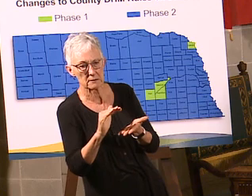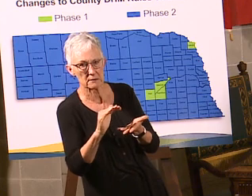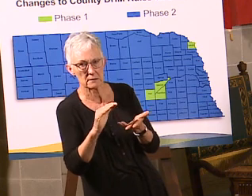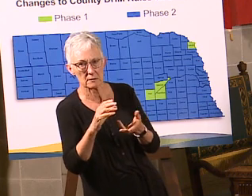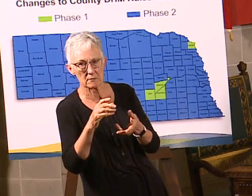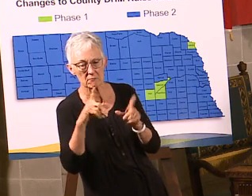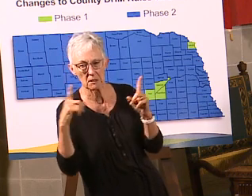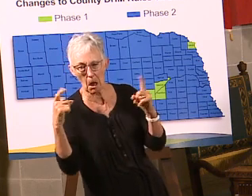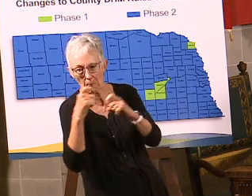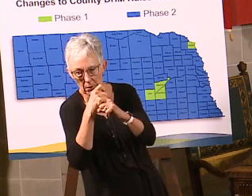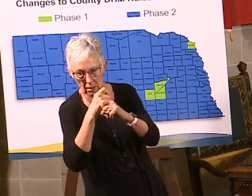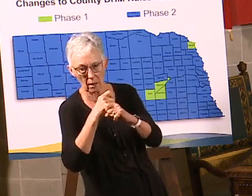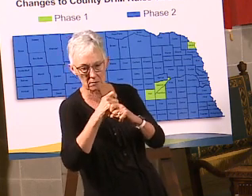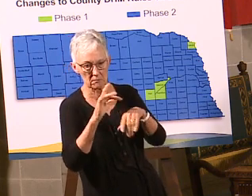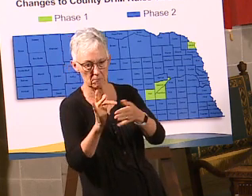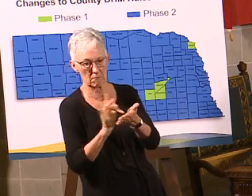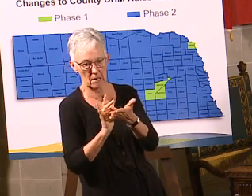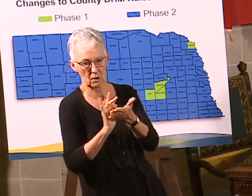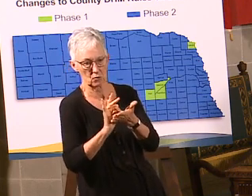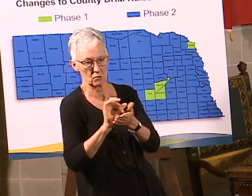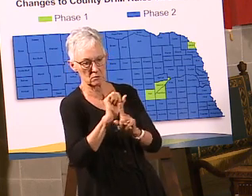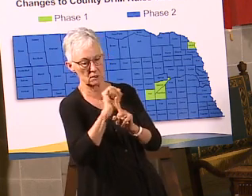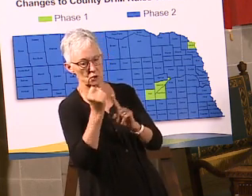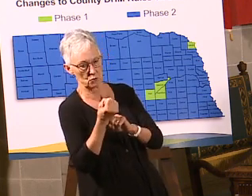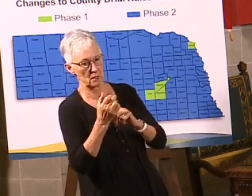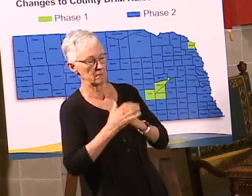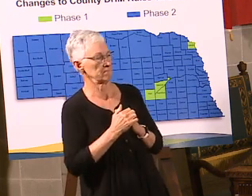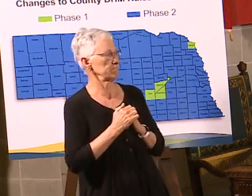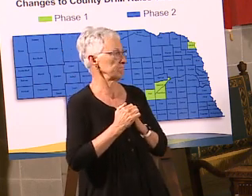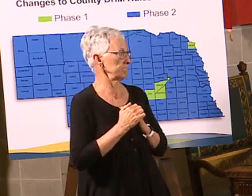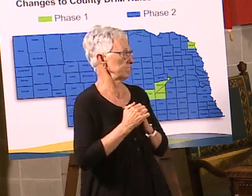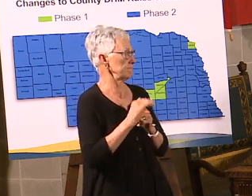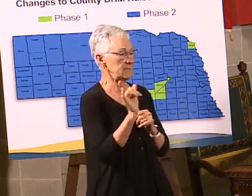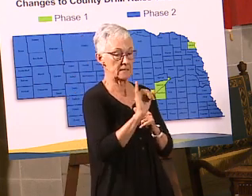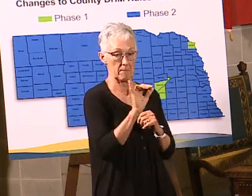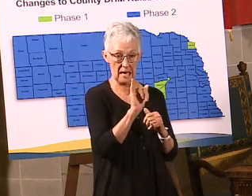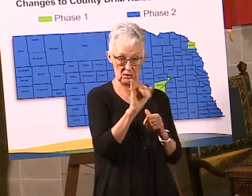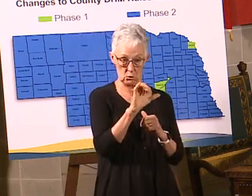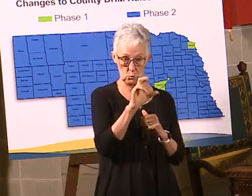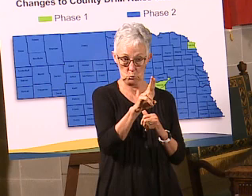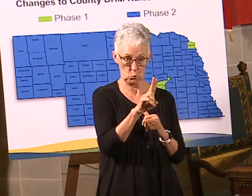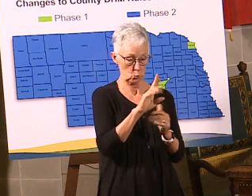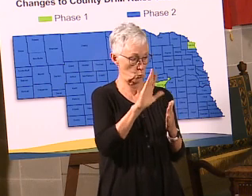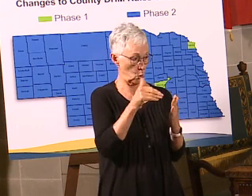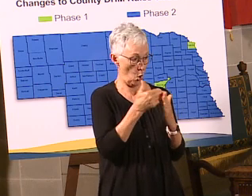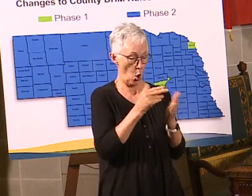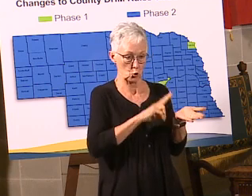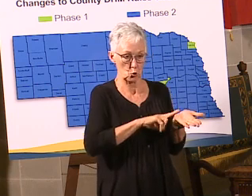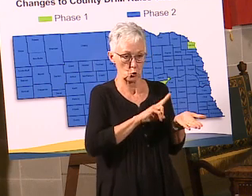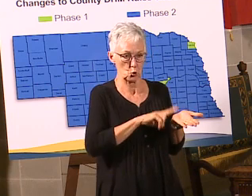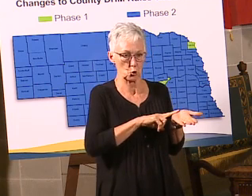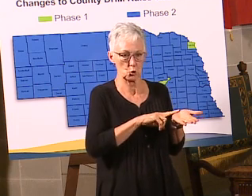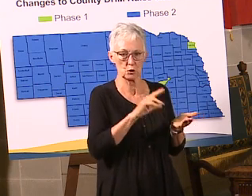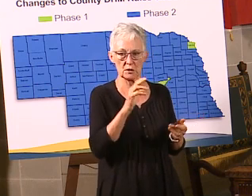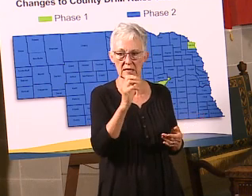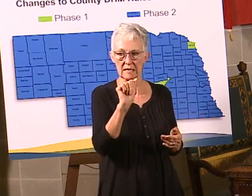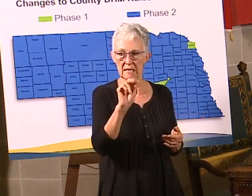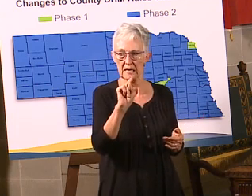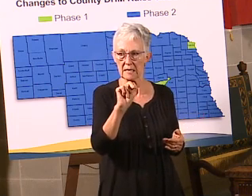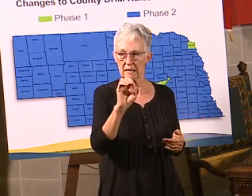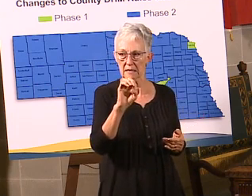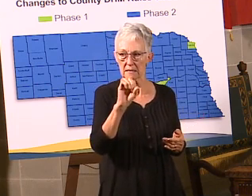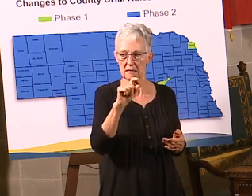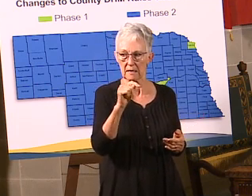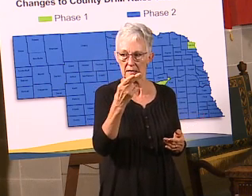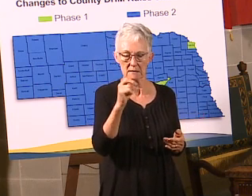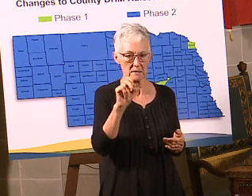the ICU situation, all certified registered nurse anesthetists have worked in an ICU at one